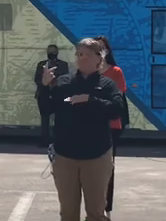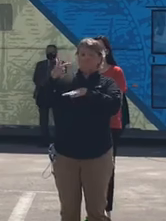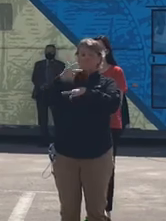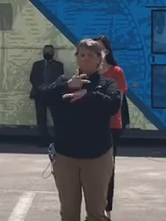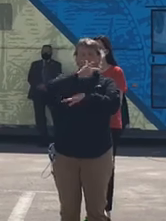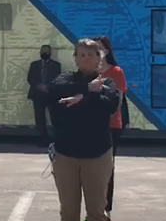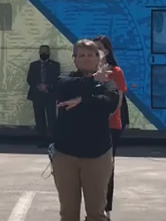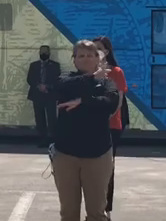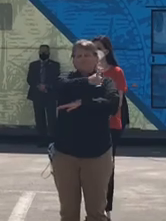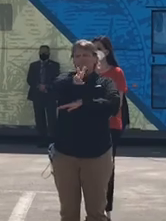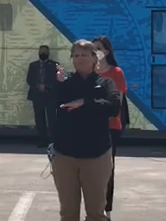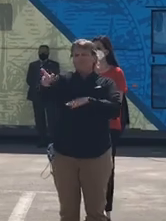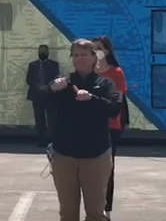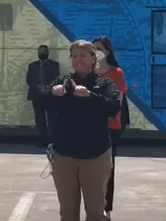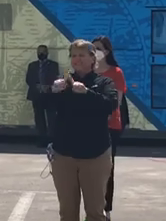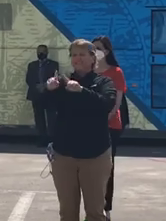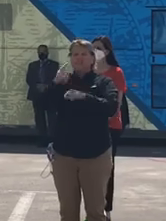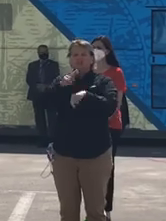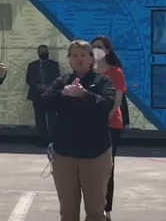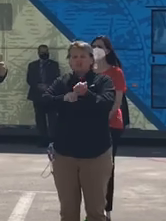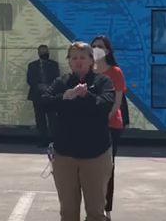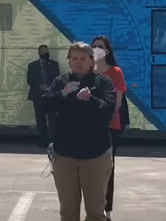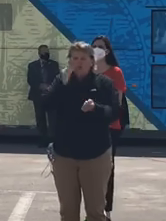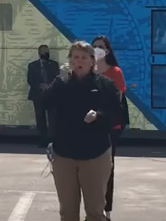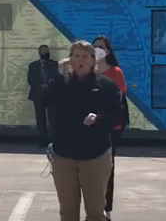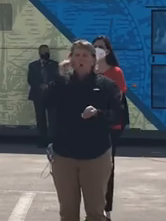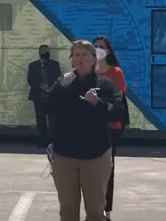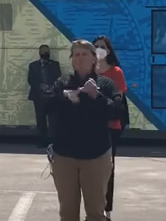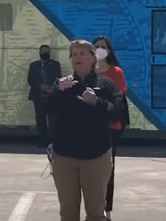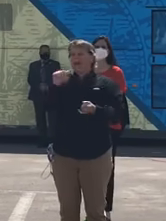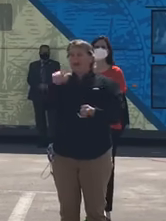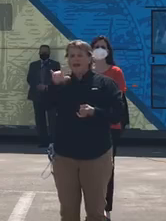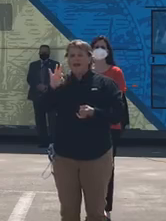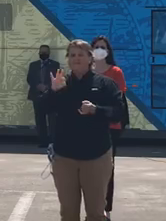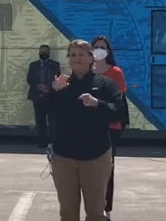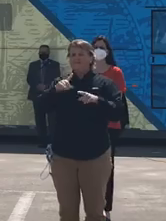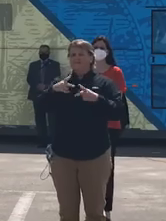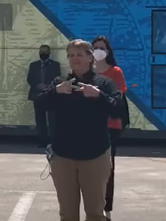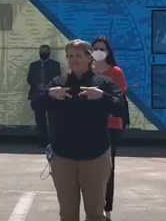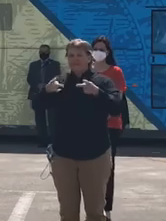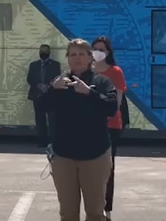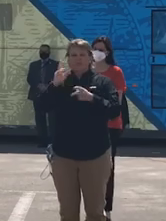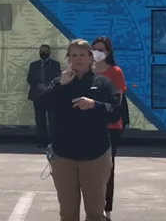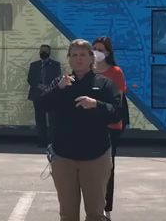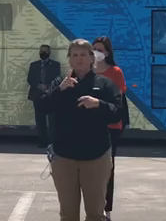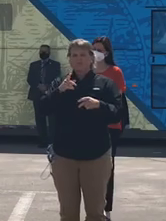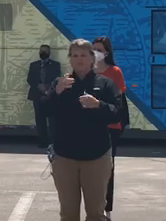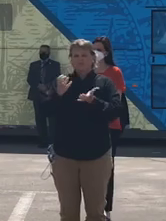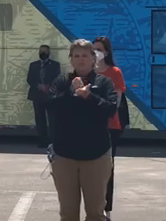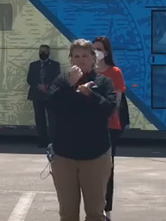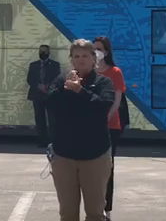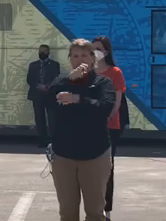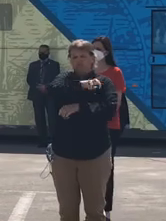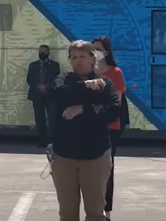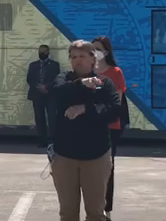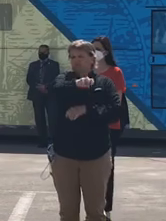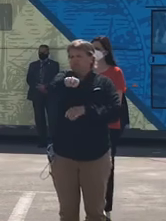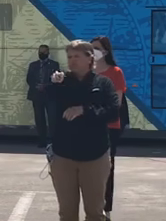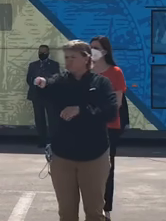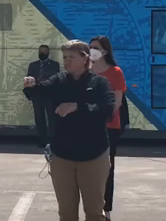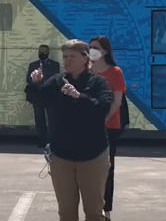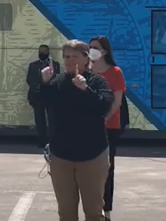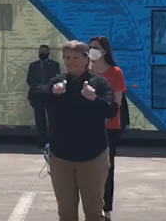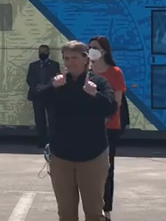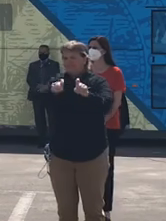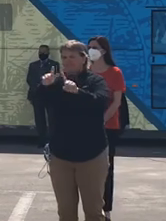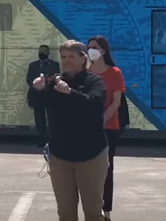Then you'll have people ferreting out to various facilities, getting samples, and then we're able to run them through the test site. So we